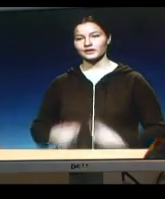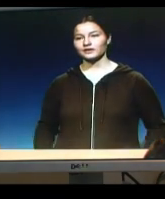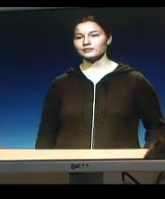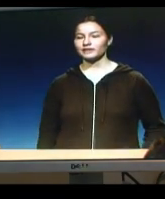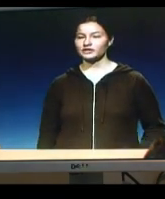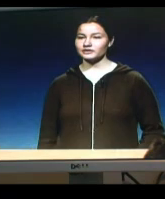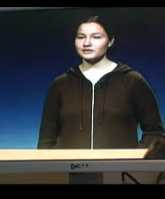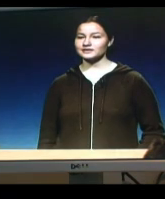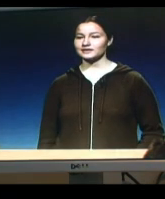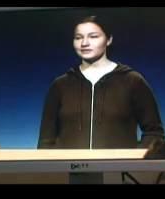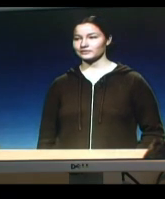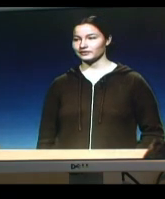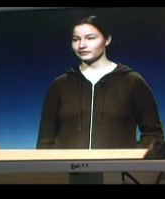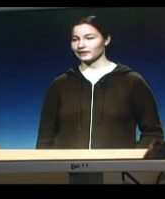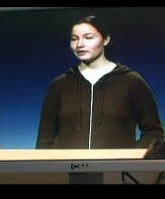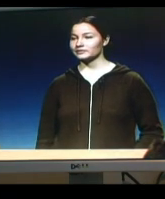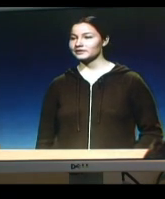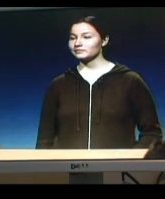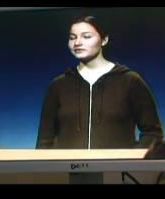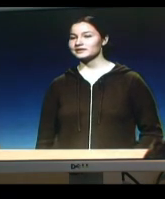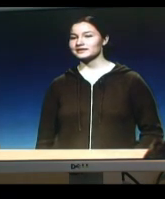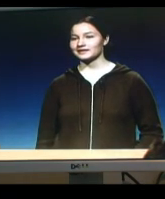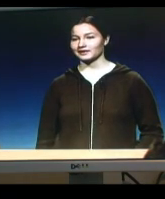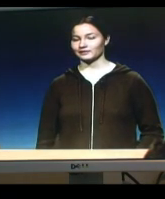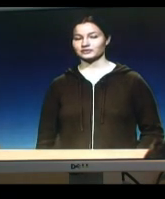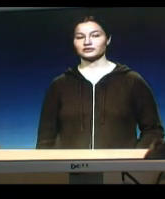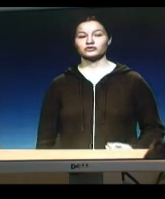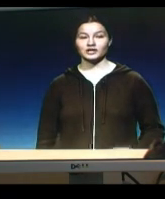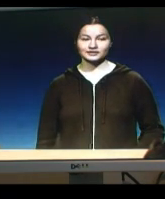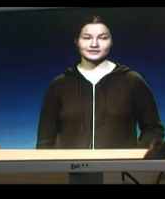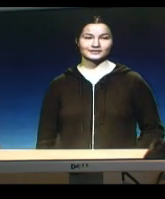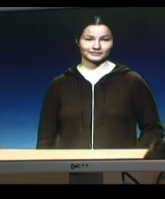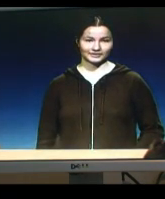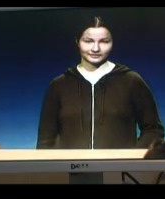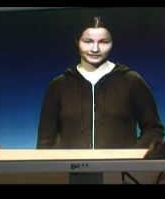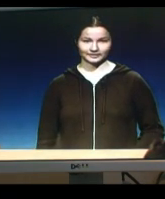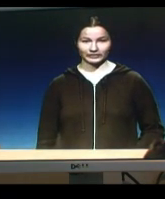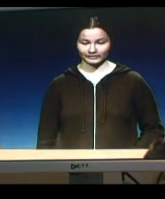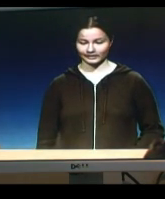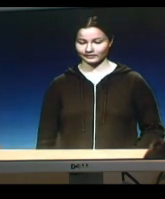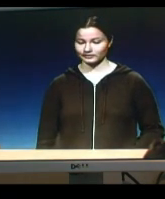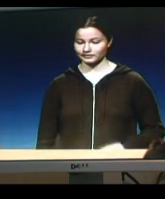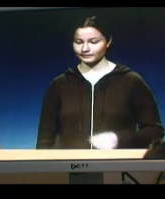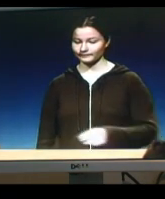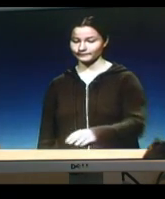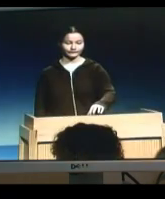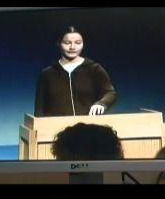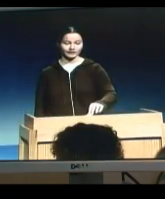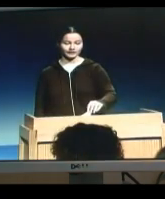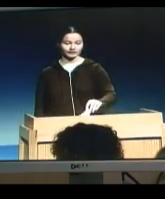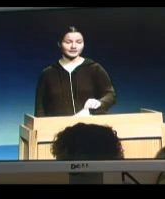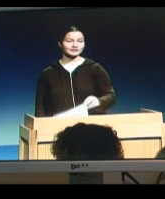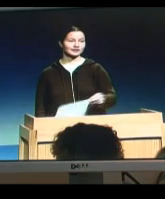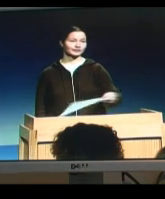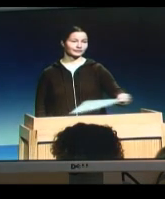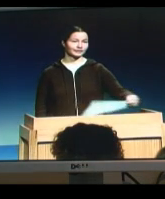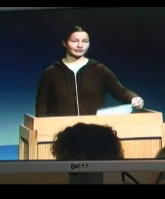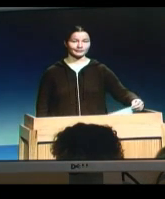By sharing this sentence with you, I hope to help you see that sign language is just as expressive as spoken language. Let's start with a little